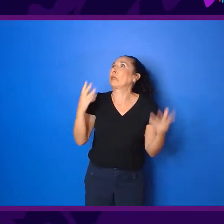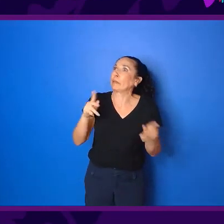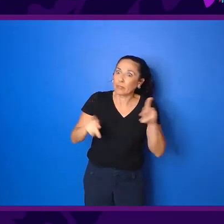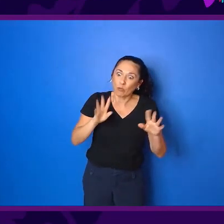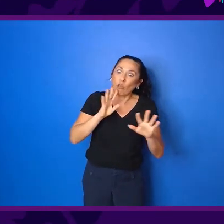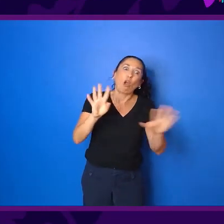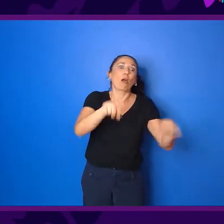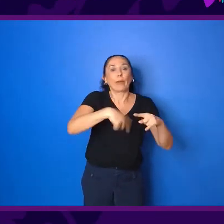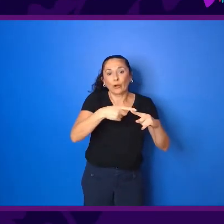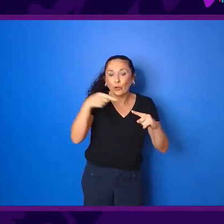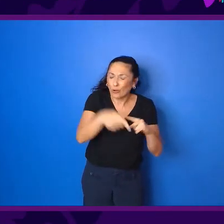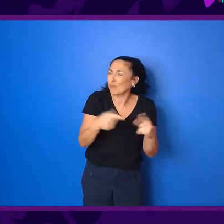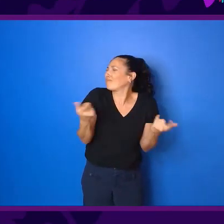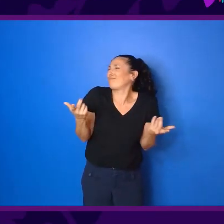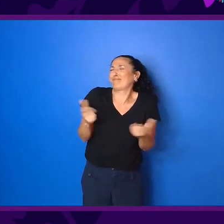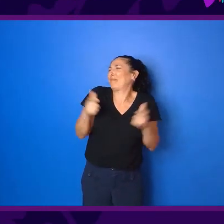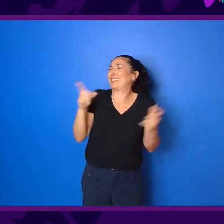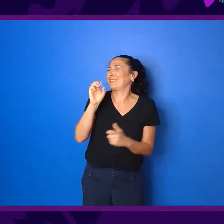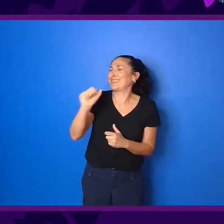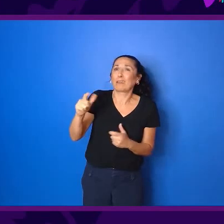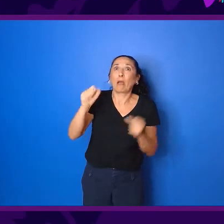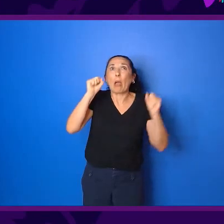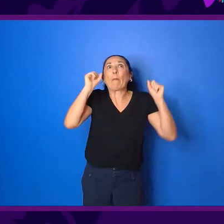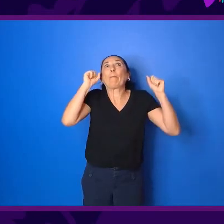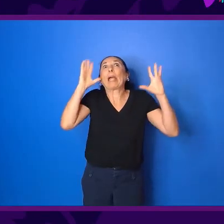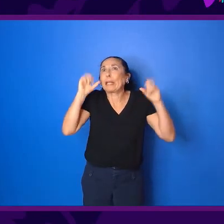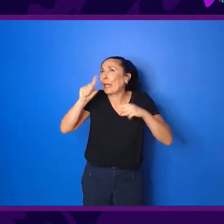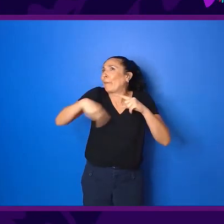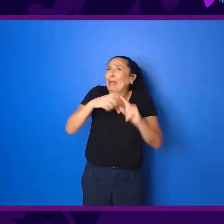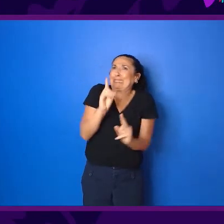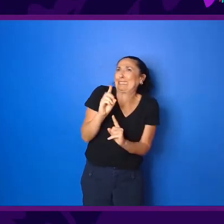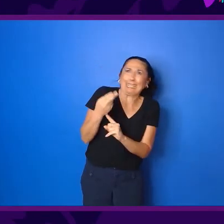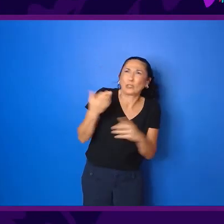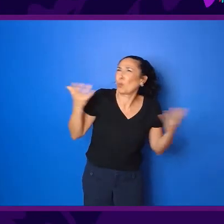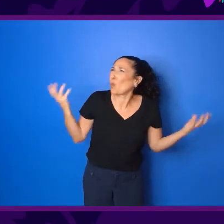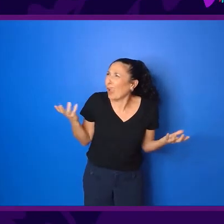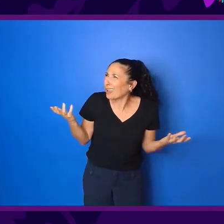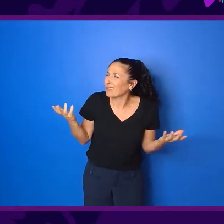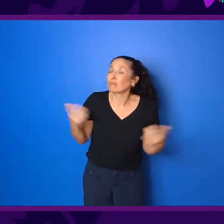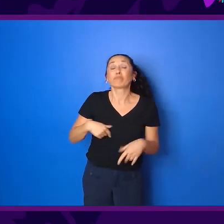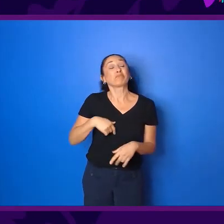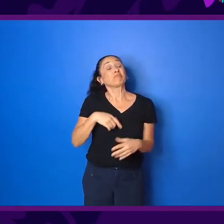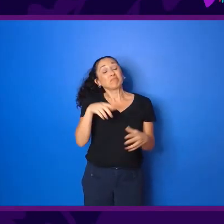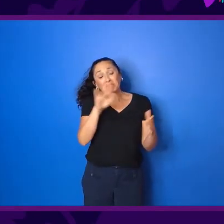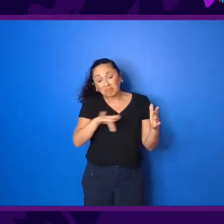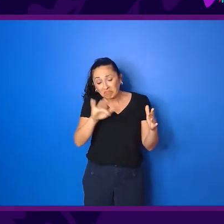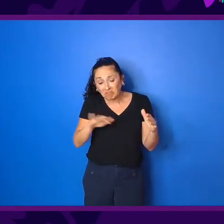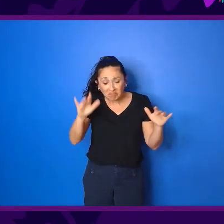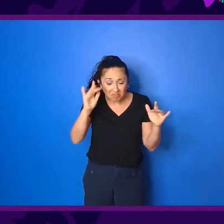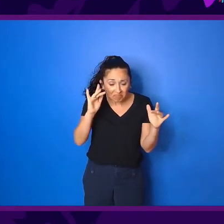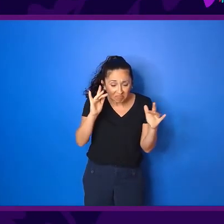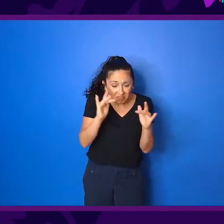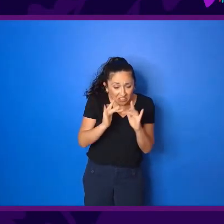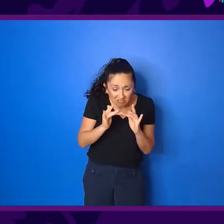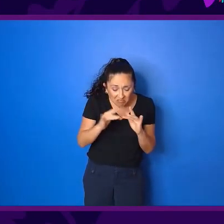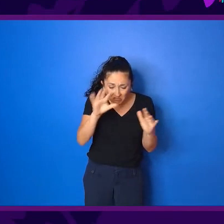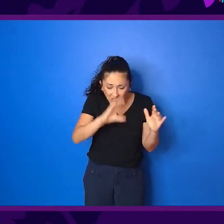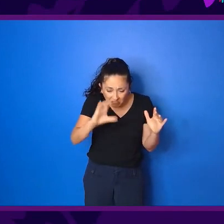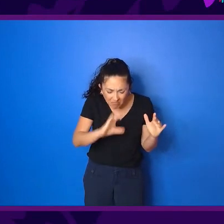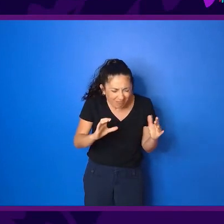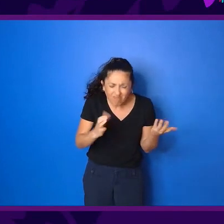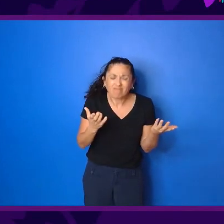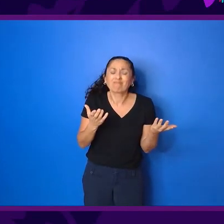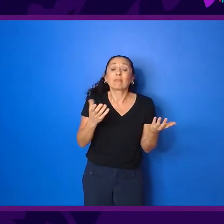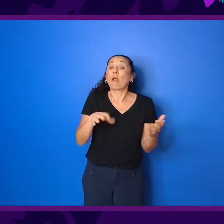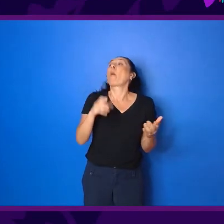like, what is the big deal? Like, what's so amazing about Dolores Huerta? So I'm looking up and I'm trying to figure it out. So she's born in